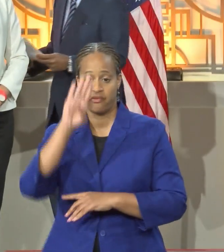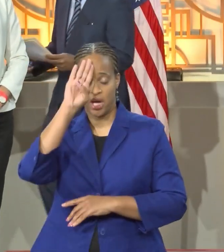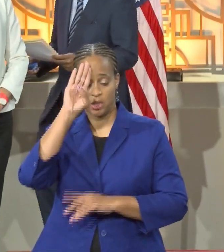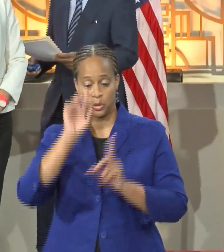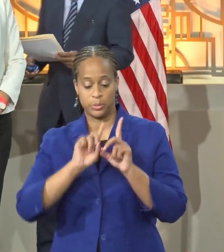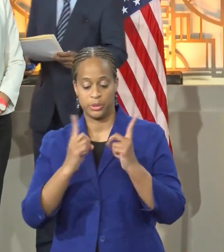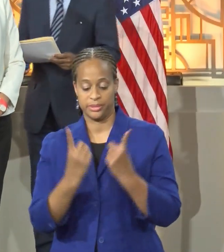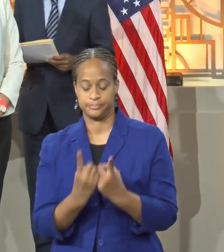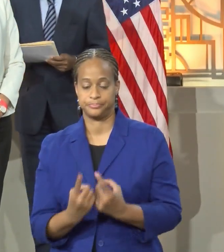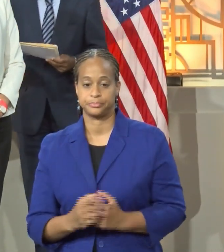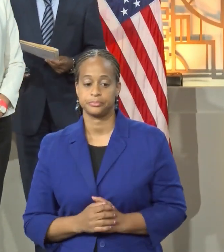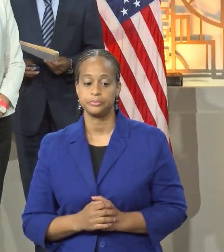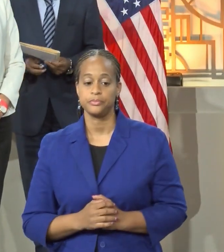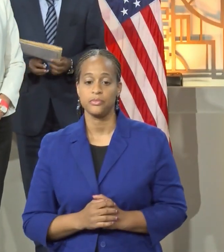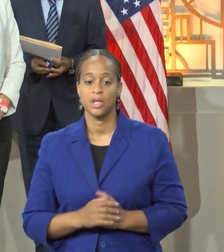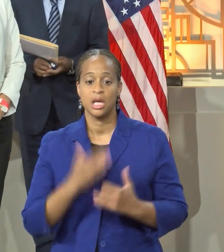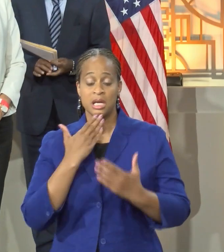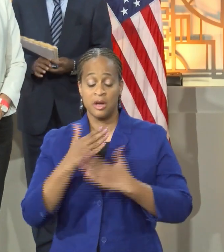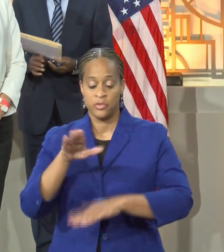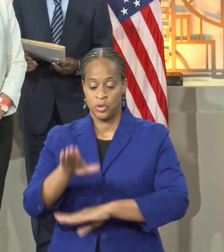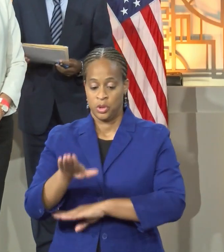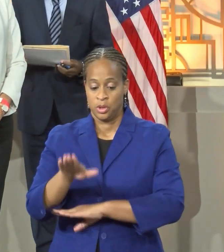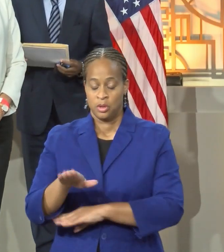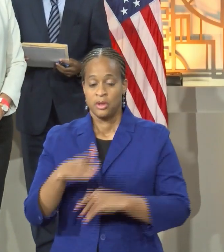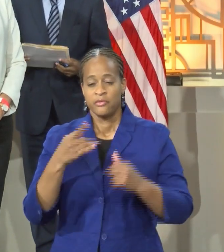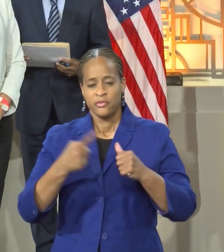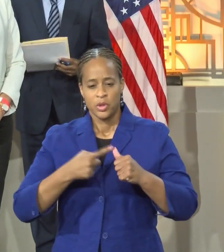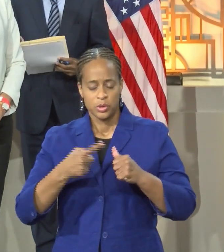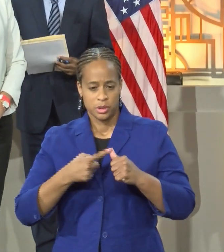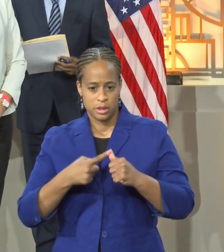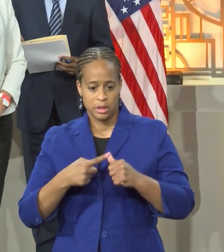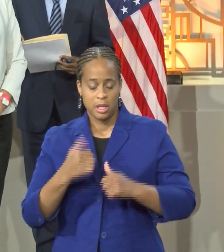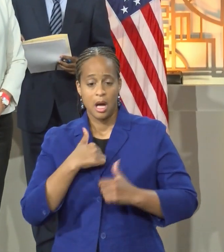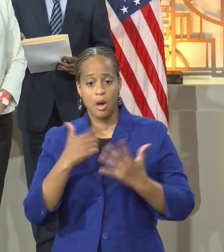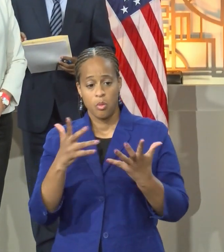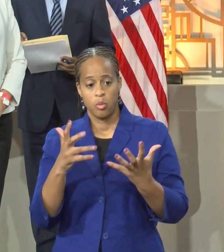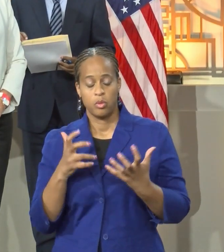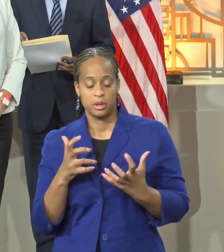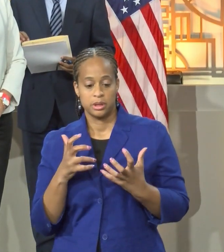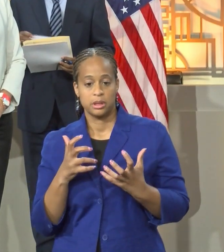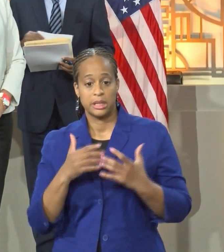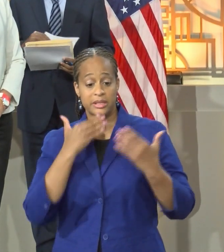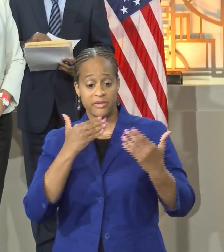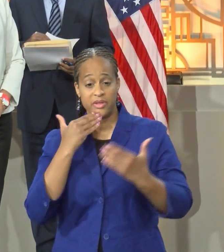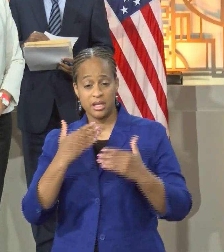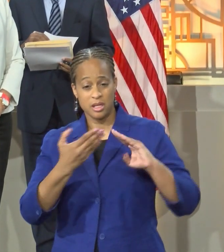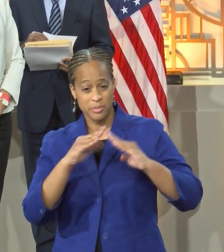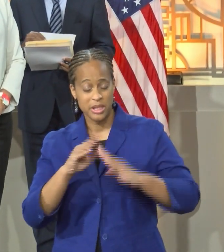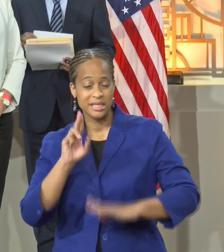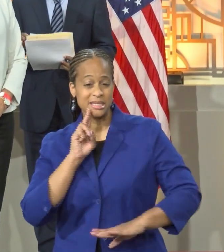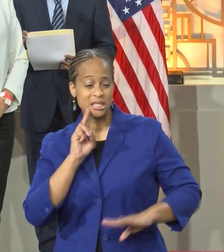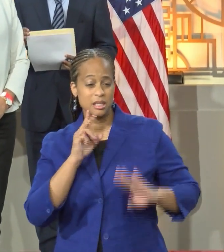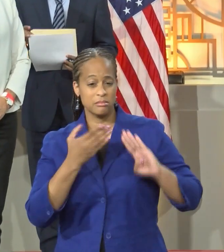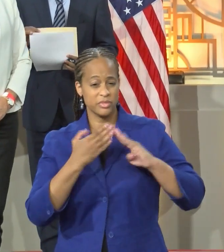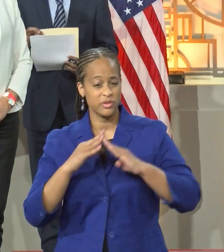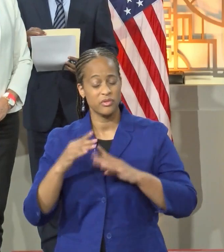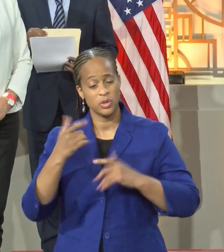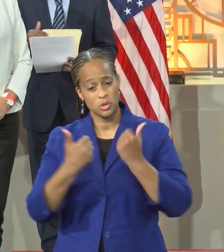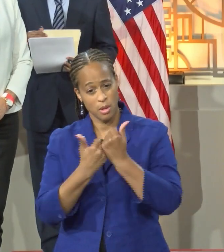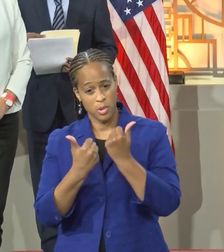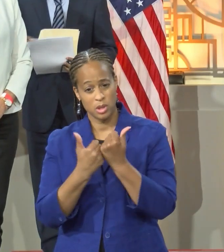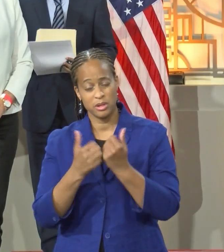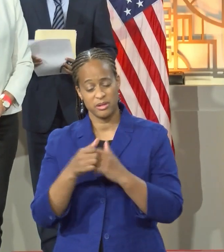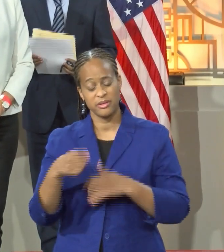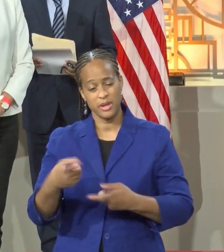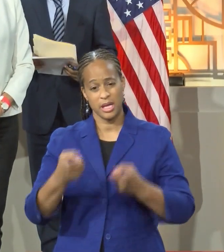Thank you, Mayor. Good afternoon, everyone. So first of all, I'd like to thank the community of the city of Houston for the support that